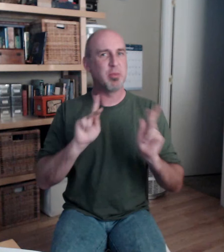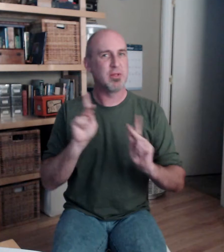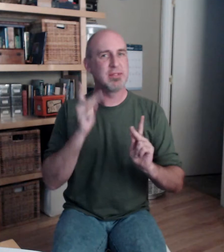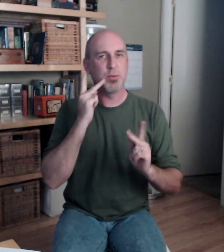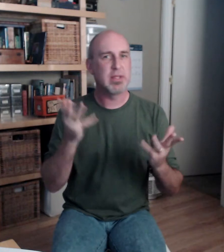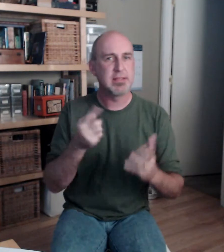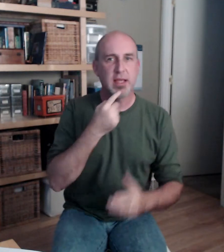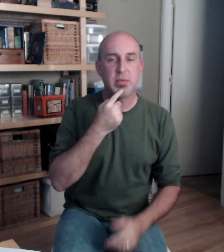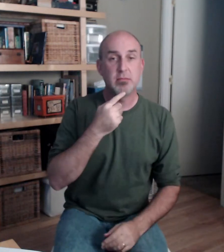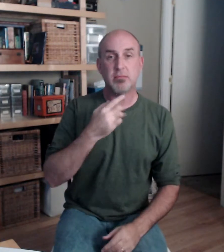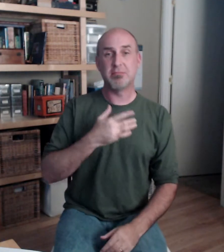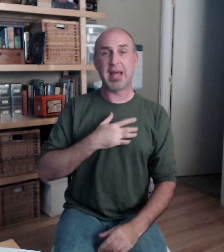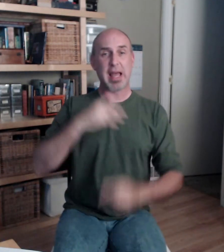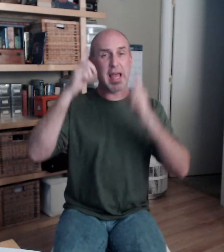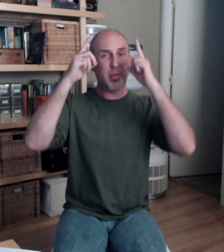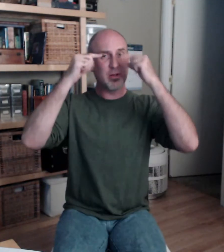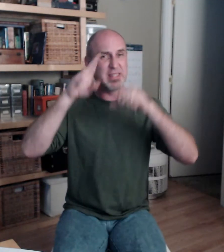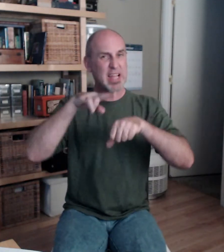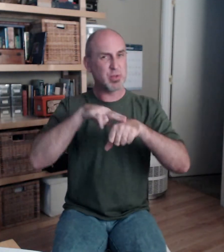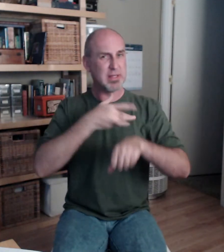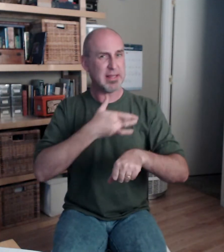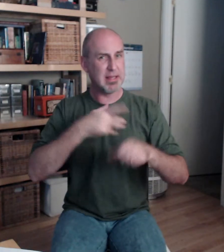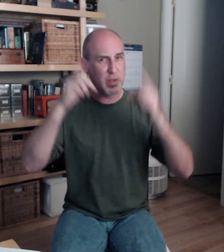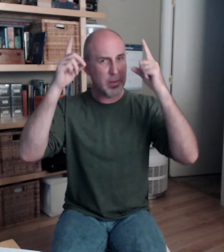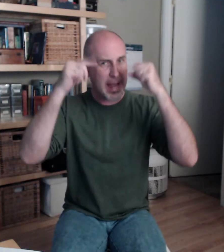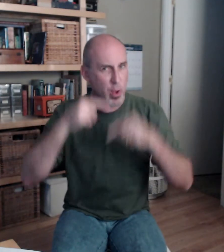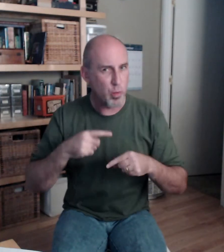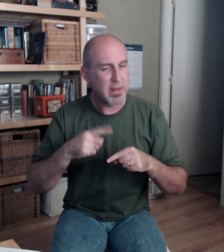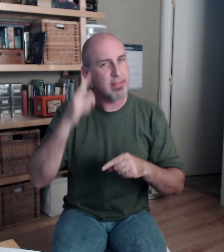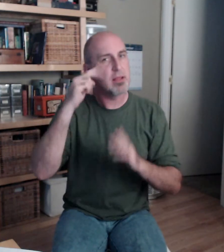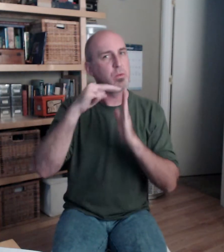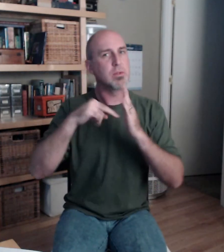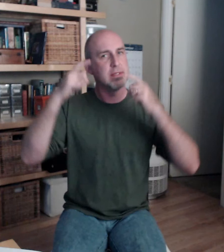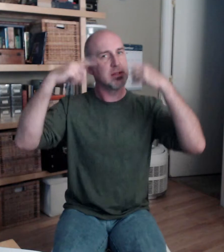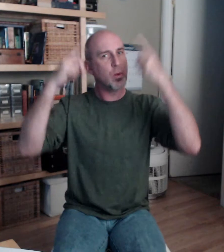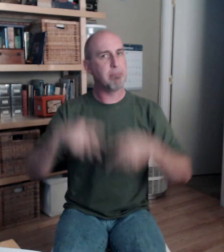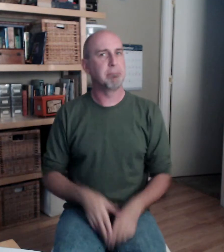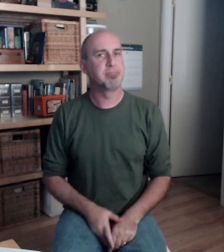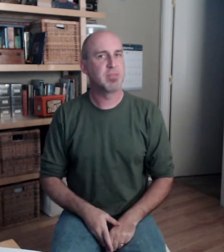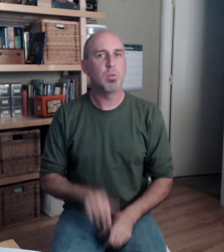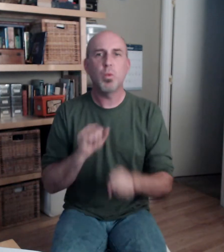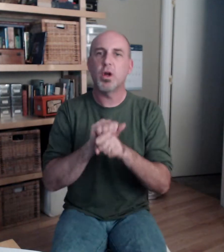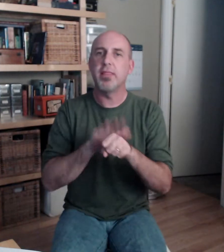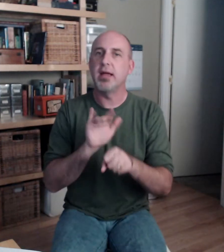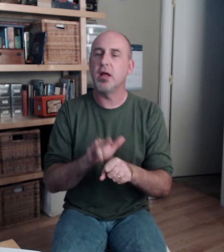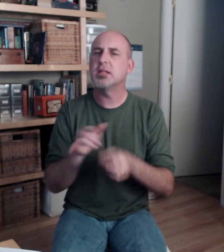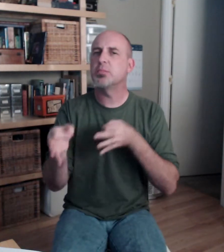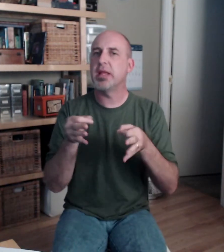and see what they say. But my eyebrows naturally they tend to go down, but I think the rules need to go up. So we'll work on that, and I'll explain